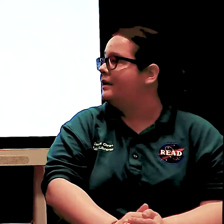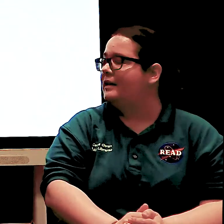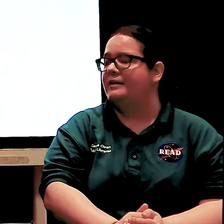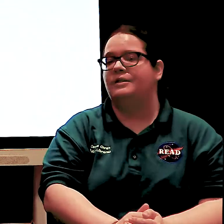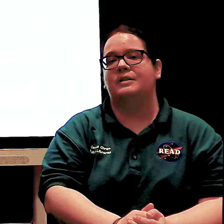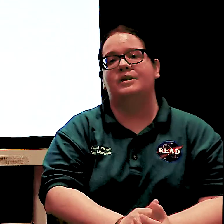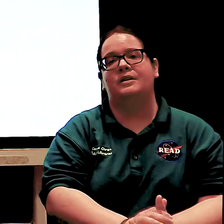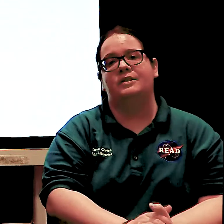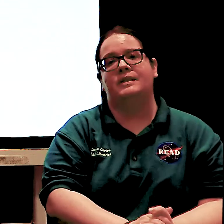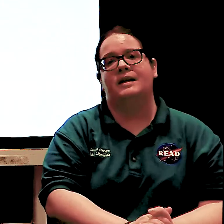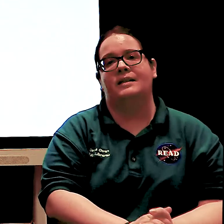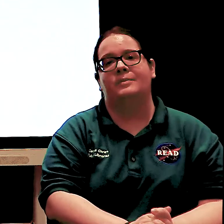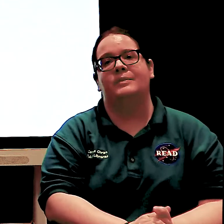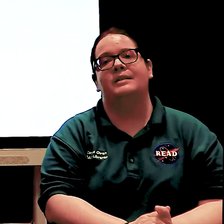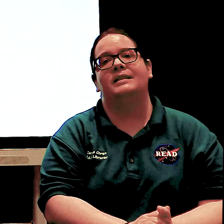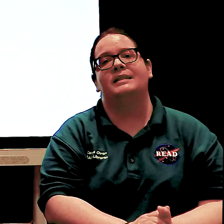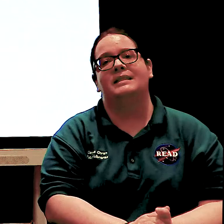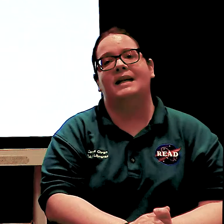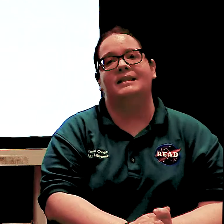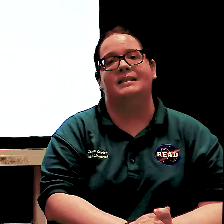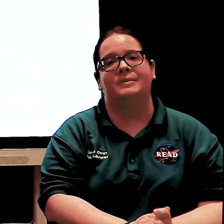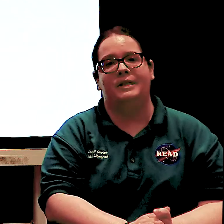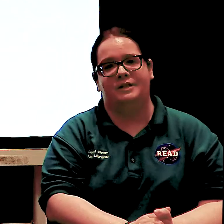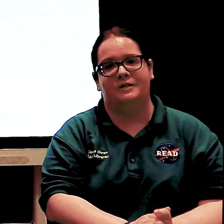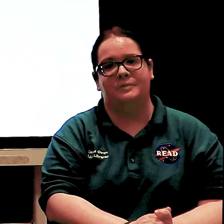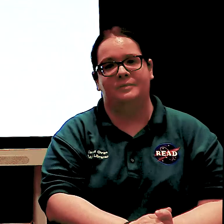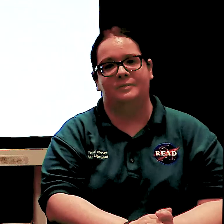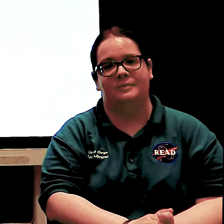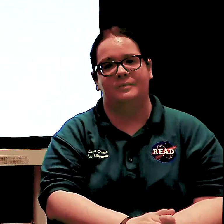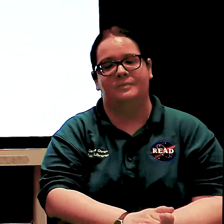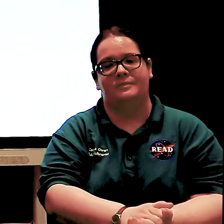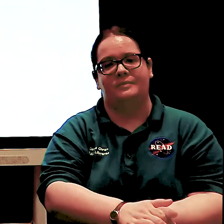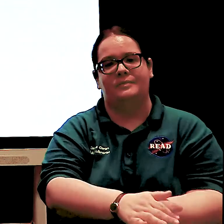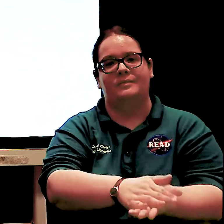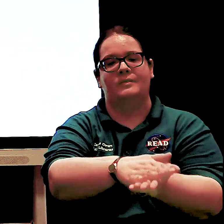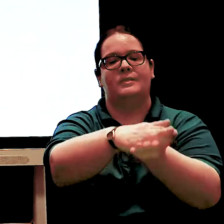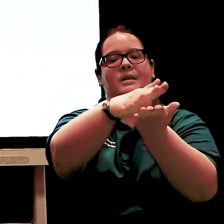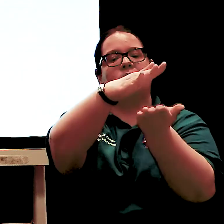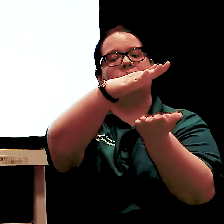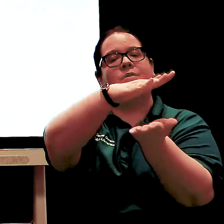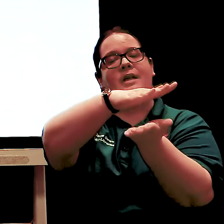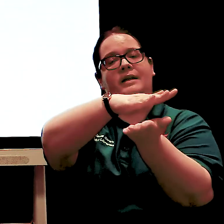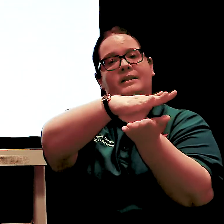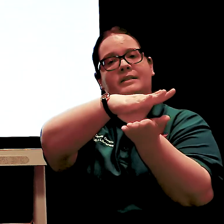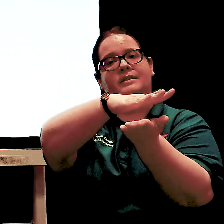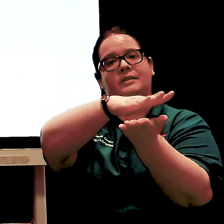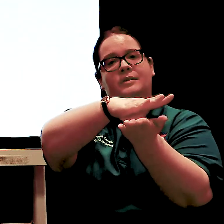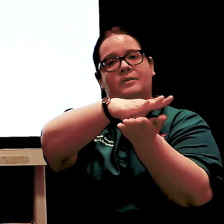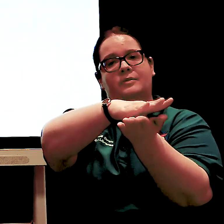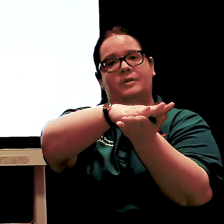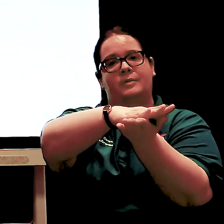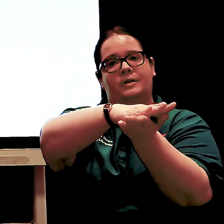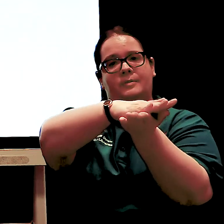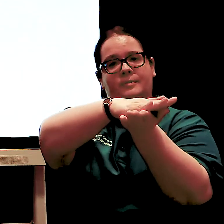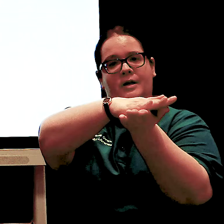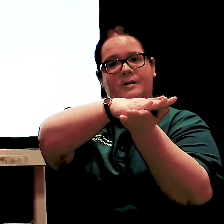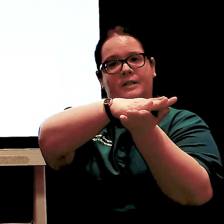And you can also tell them that it's nice to meet you. To do nice, we put our palms